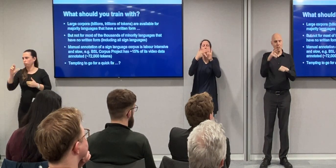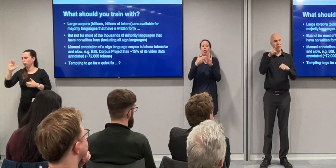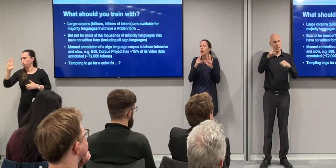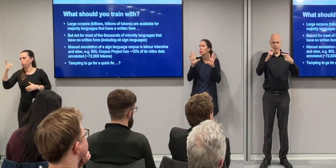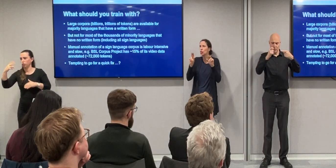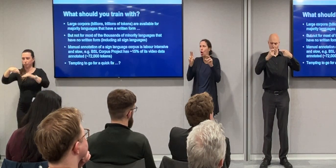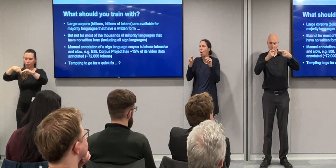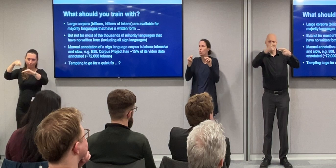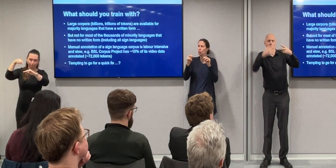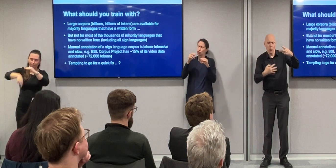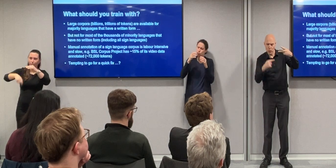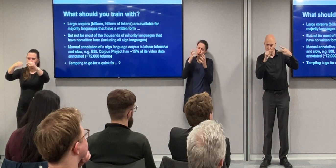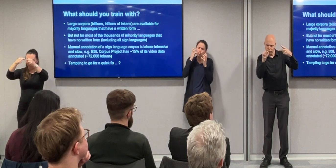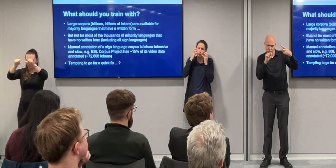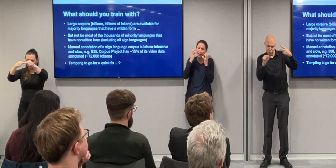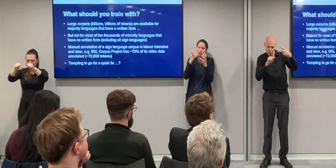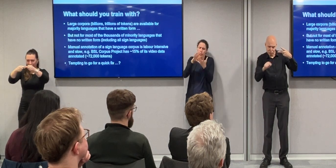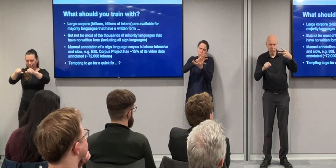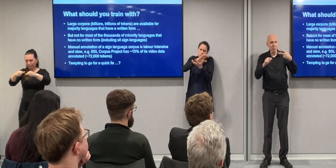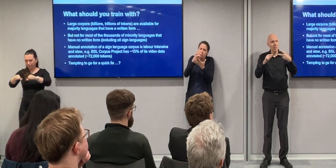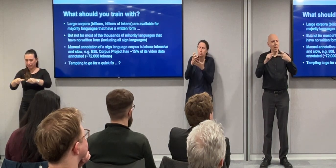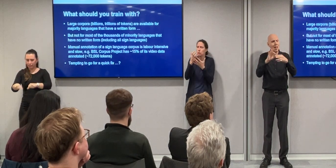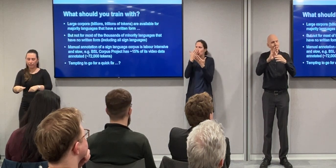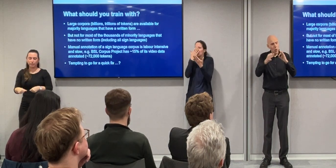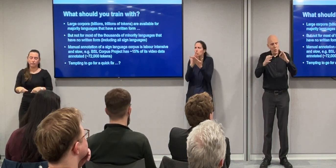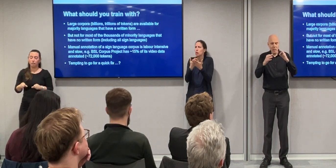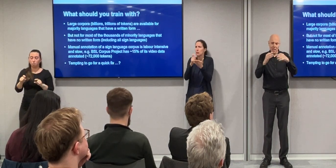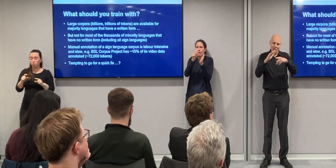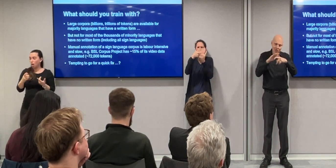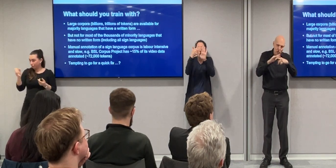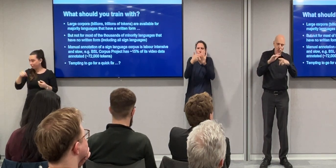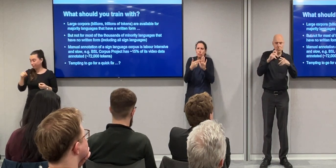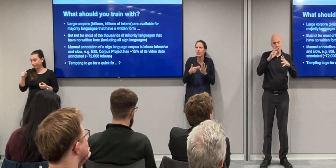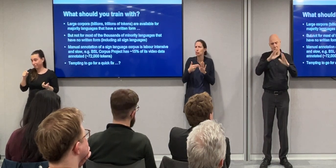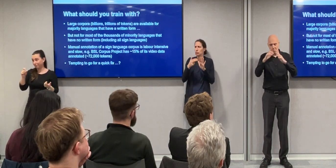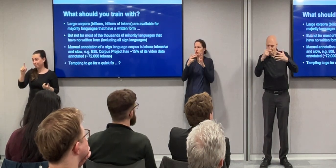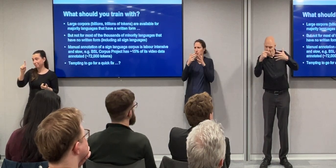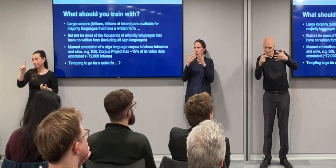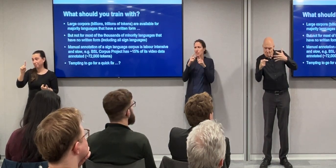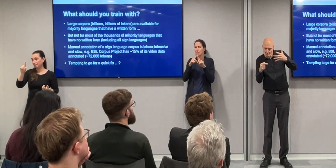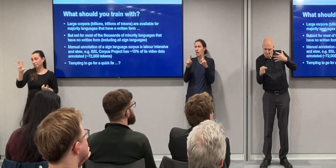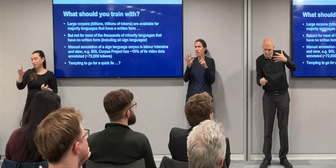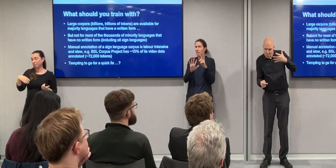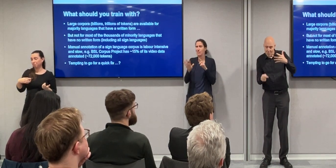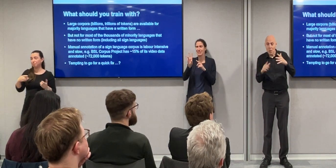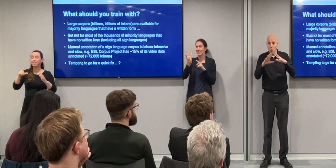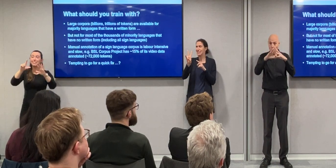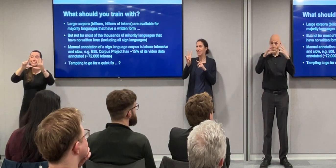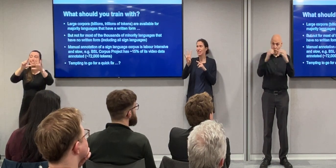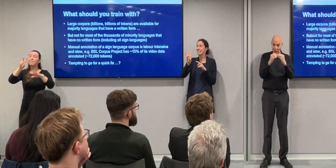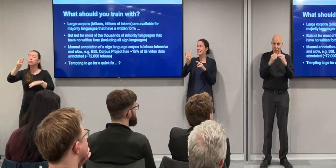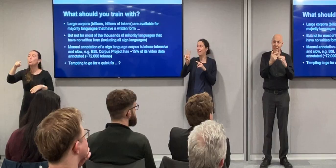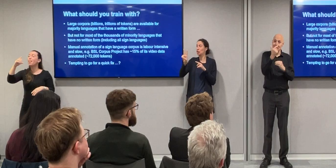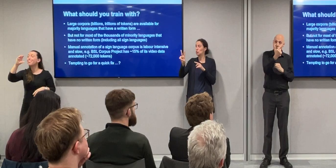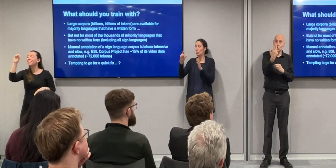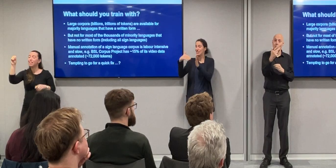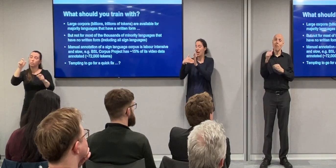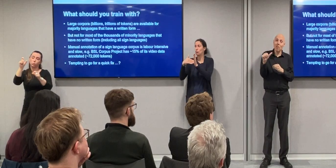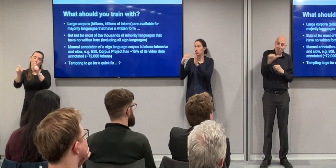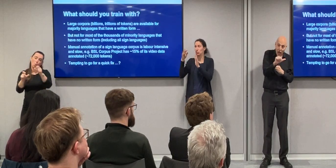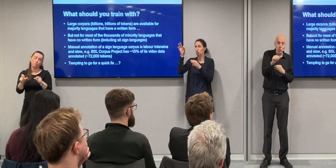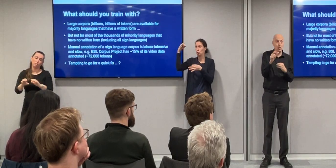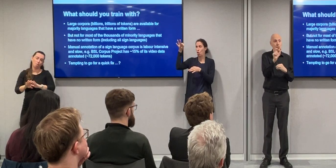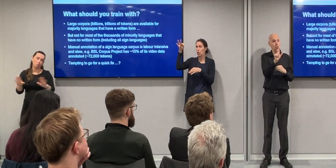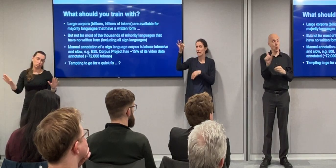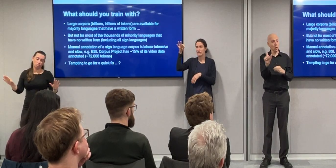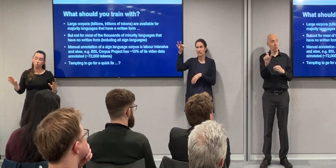covering a number of different features of the language. But nonetheless, we have about 72,000 tokens to show for it.